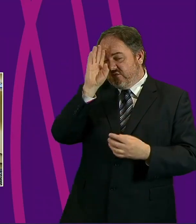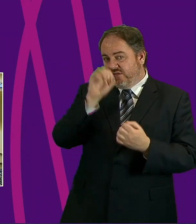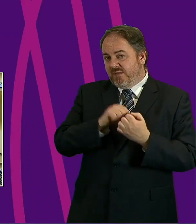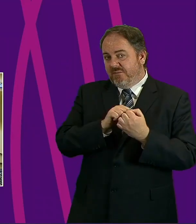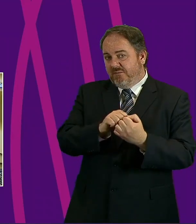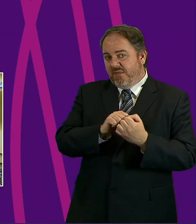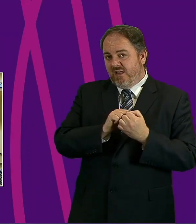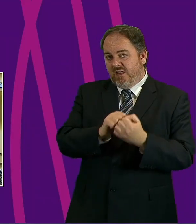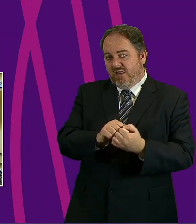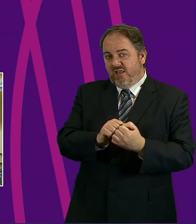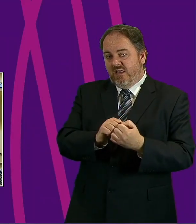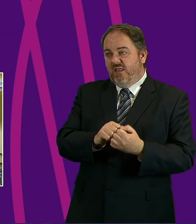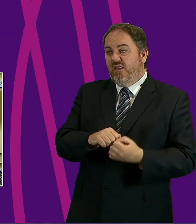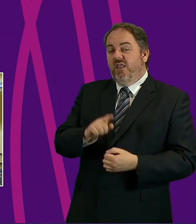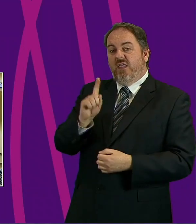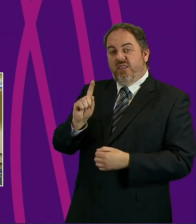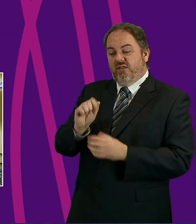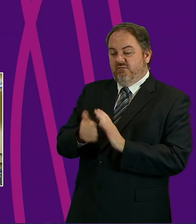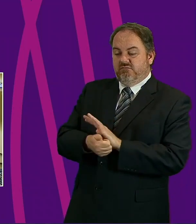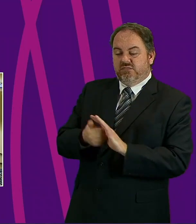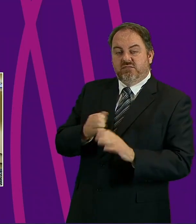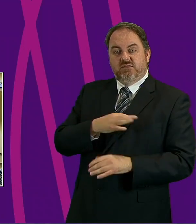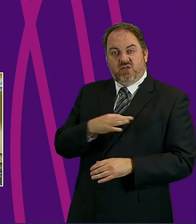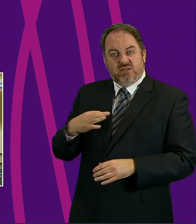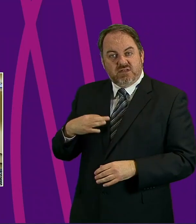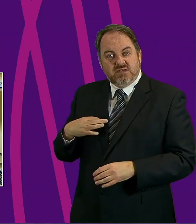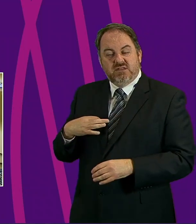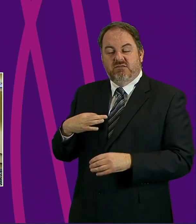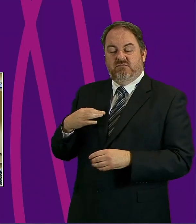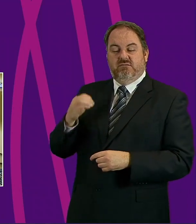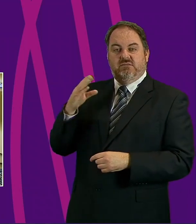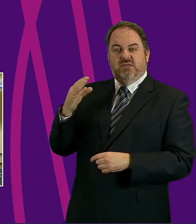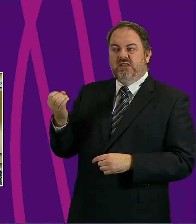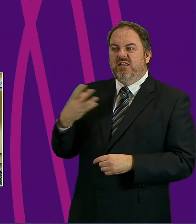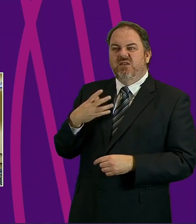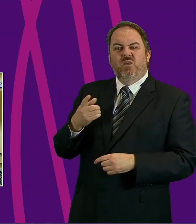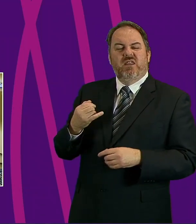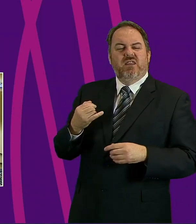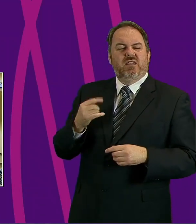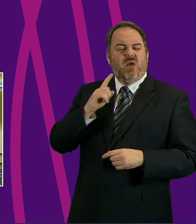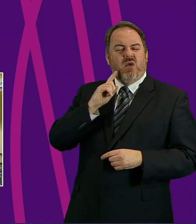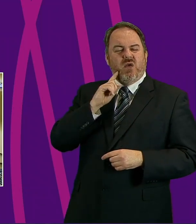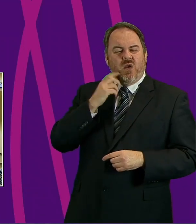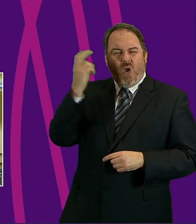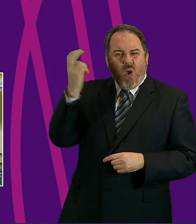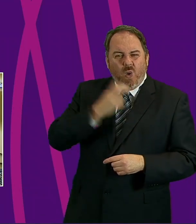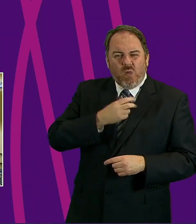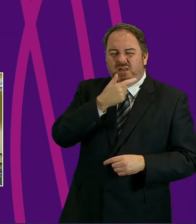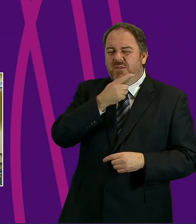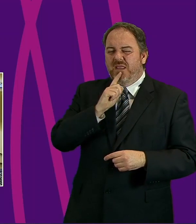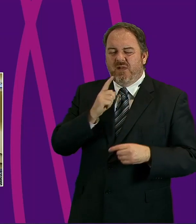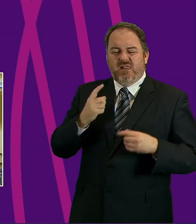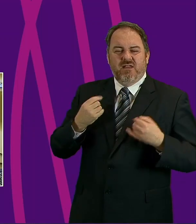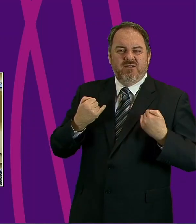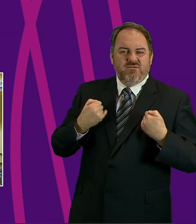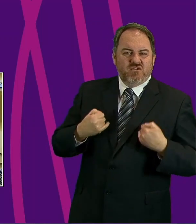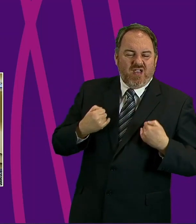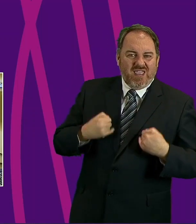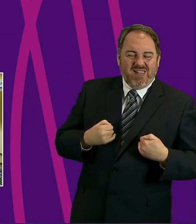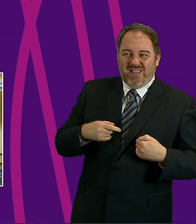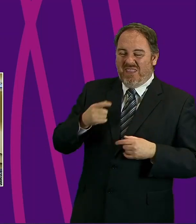that advise us always tell us to bear in mind. Firstly, particularly with frail, older people, this is an